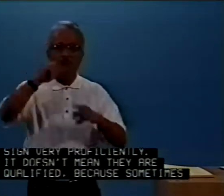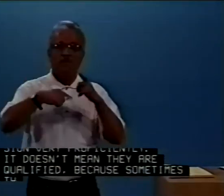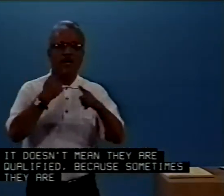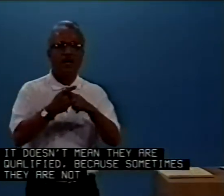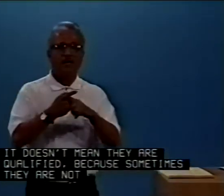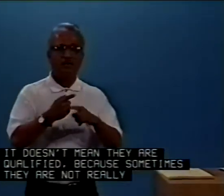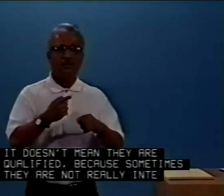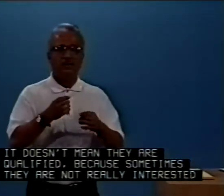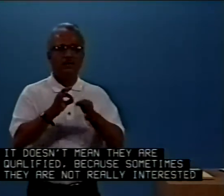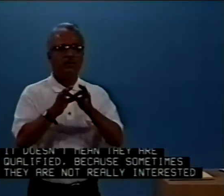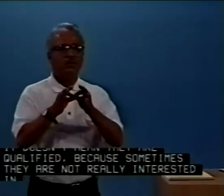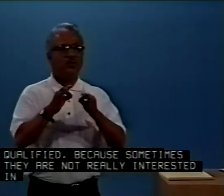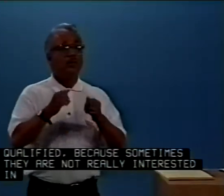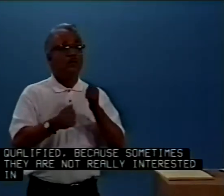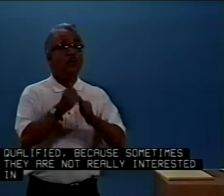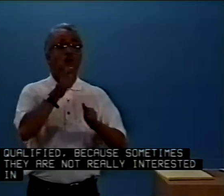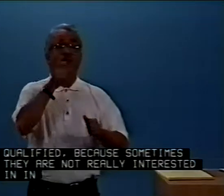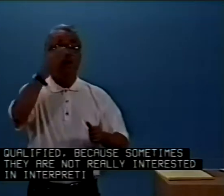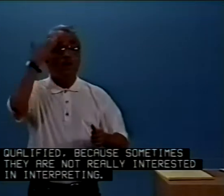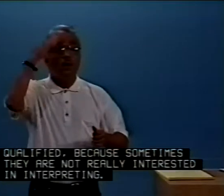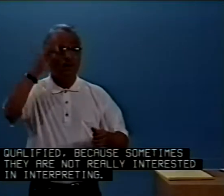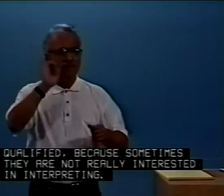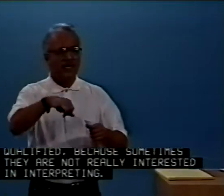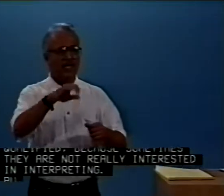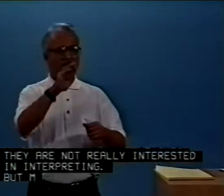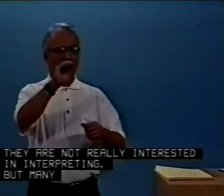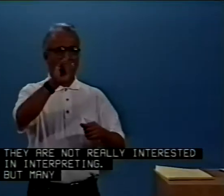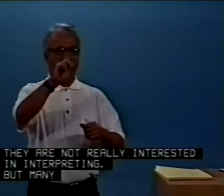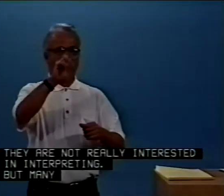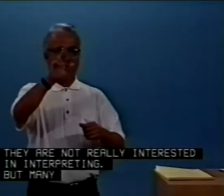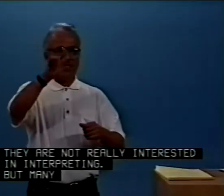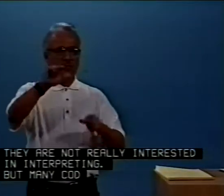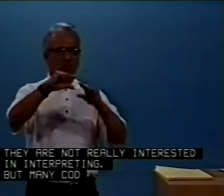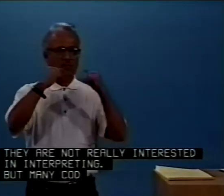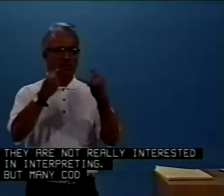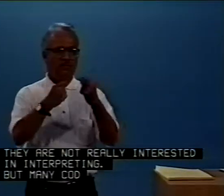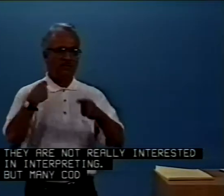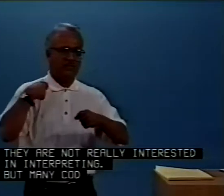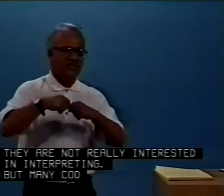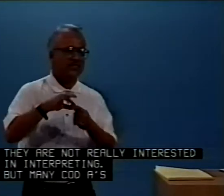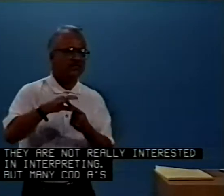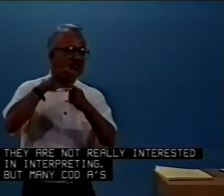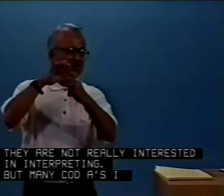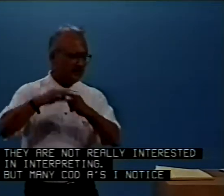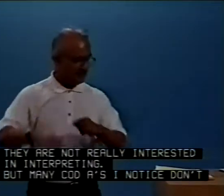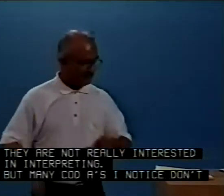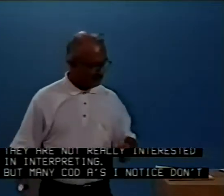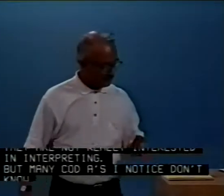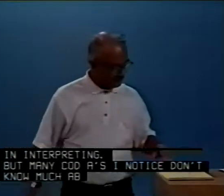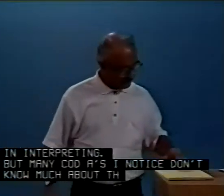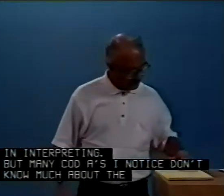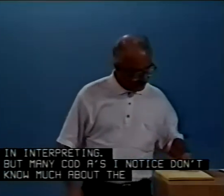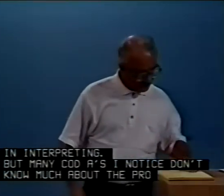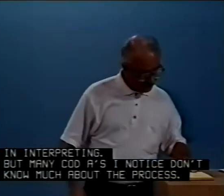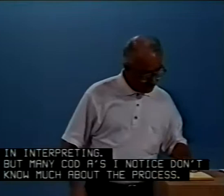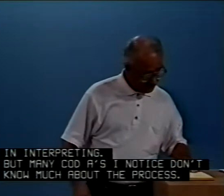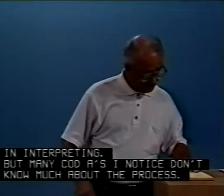notice, don't know, you know, much about the process. You know, but you see that happening a lot in minority groups, especially